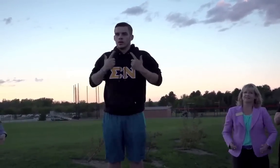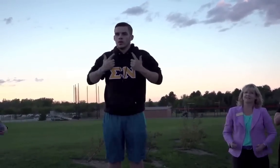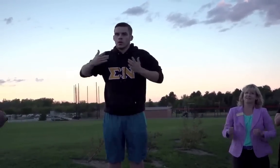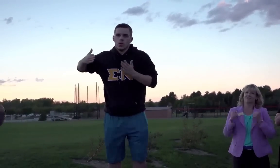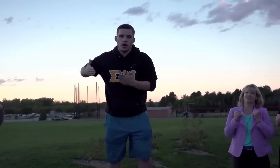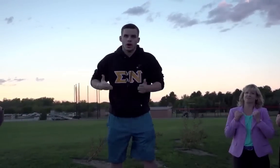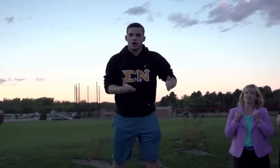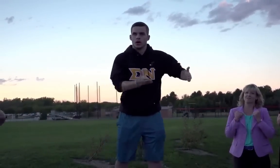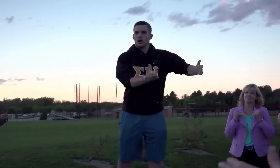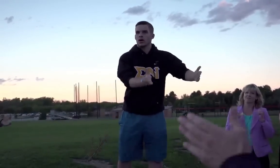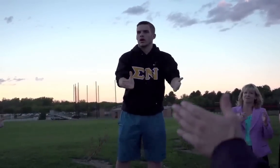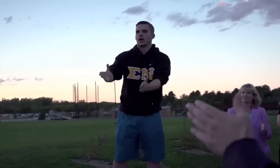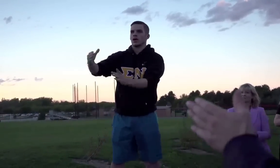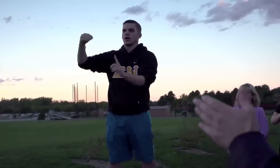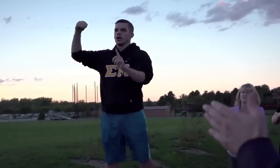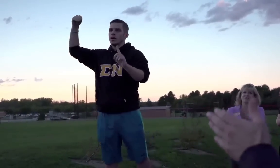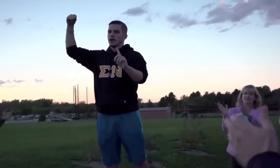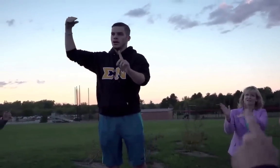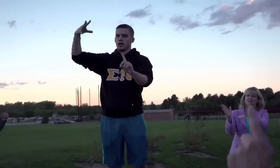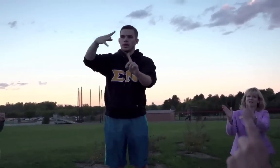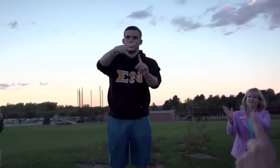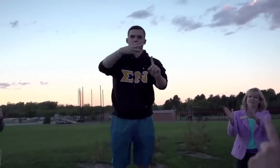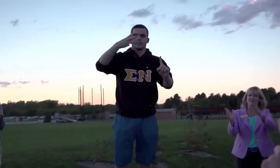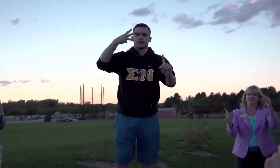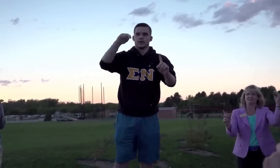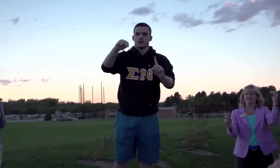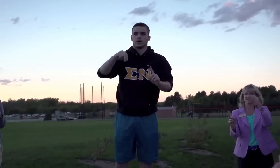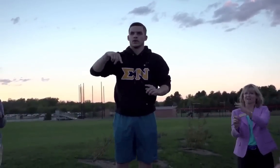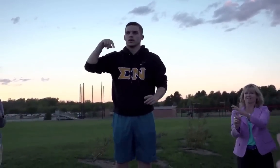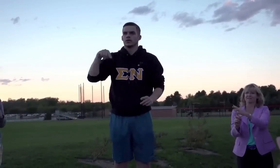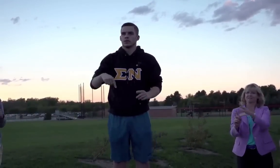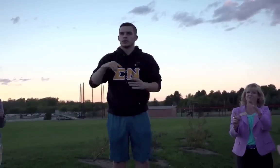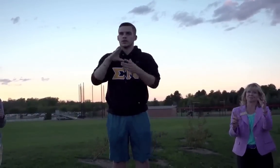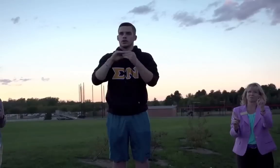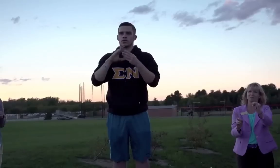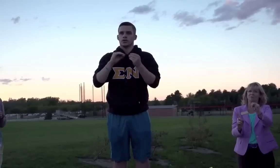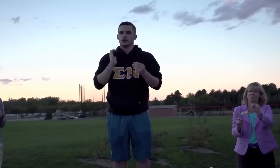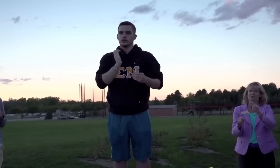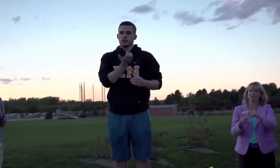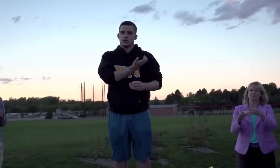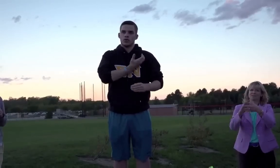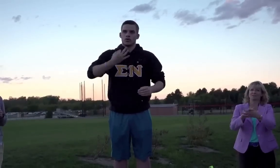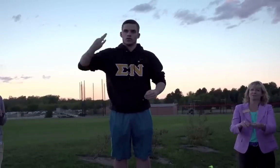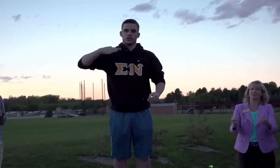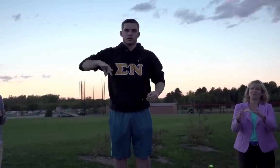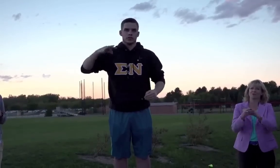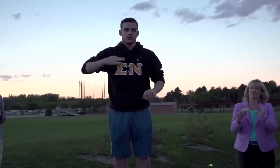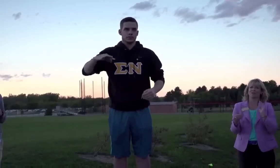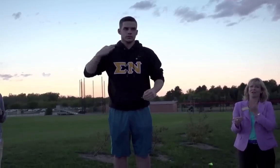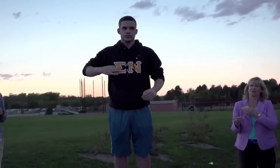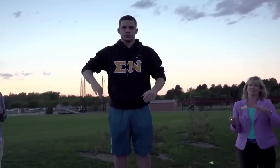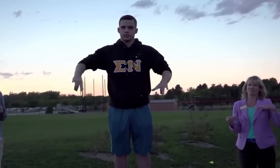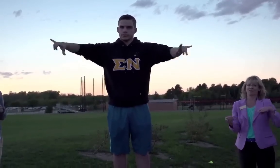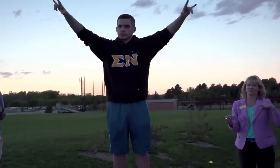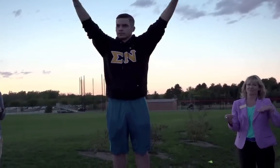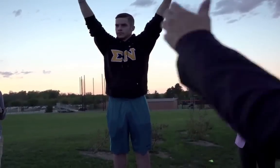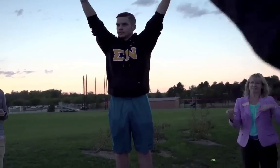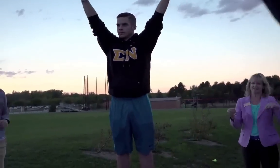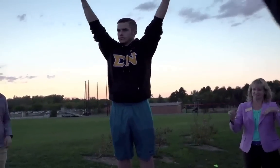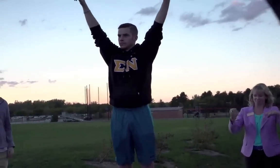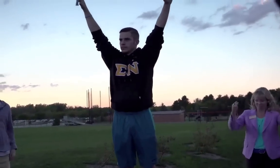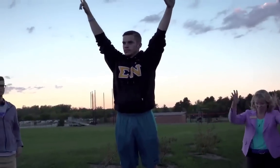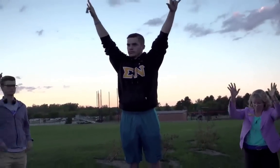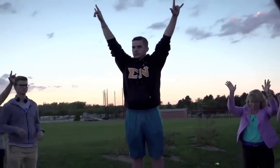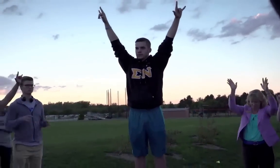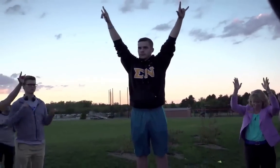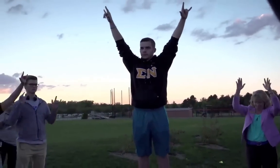the way, and the light of Sigma Nu. This is the creed of our fraternity. I love you